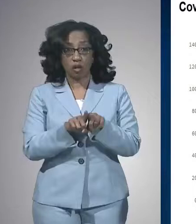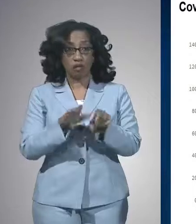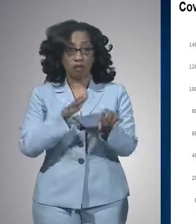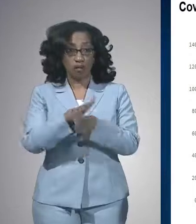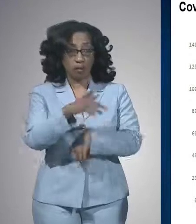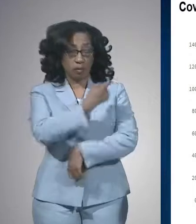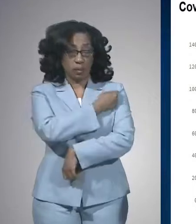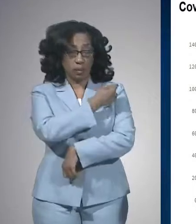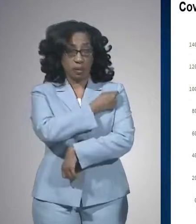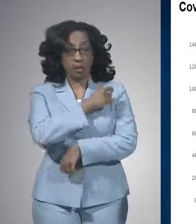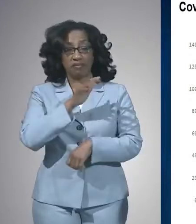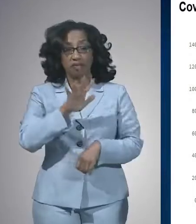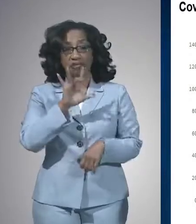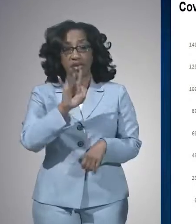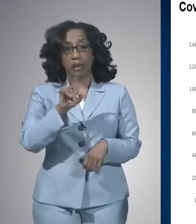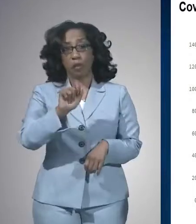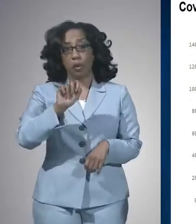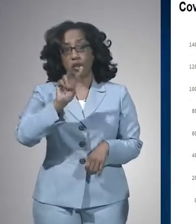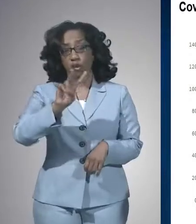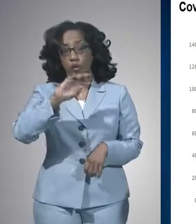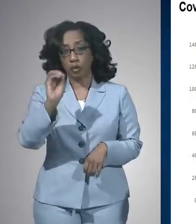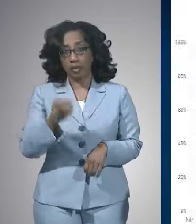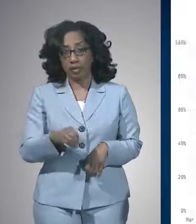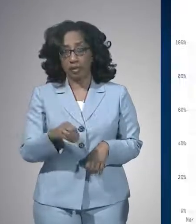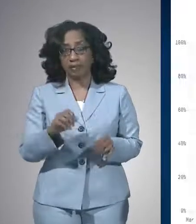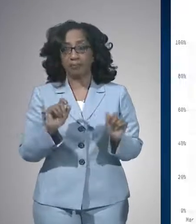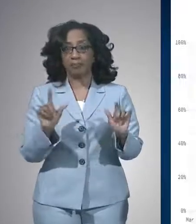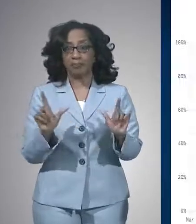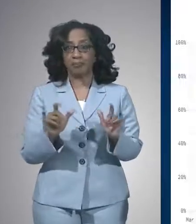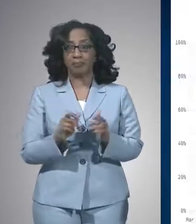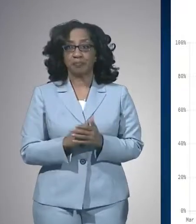rate of 58.2%. Next slide.